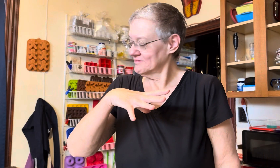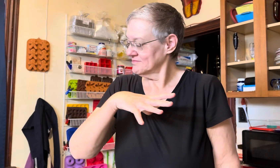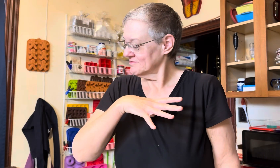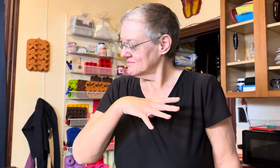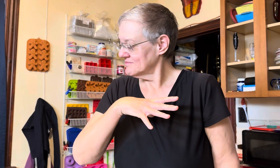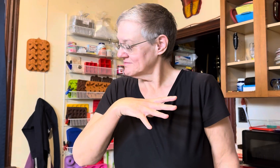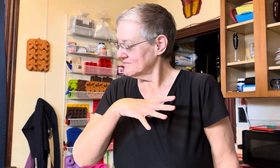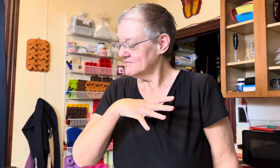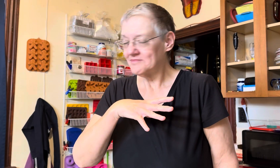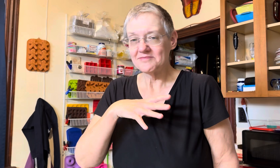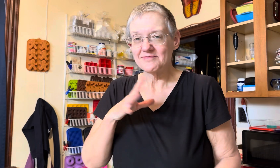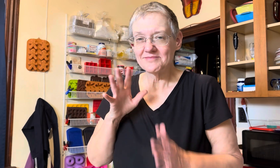Those should be fine now.